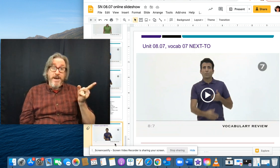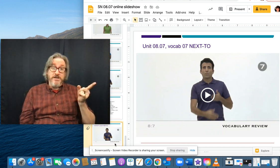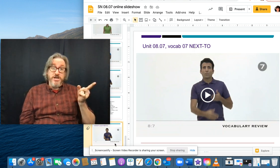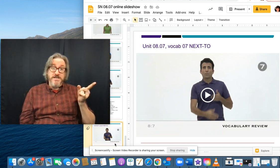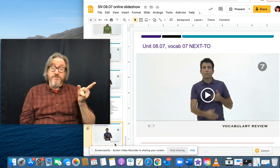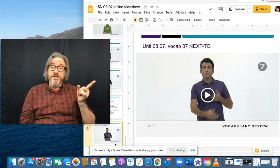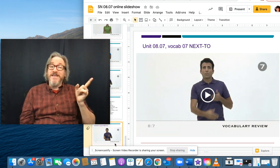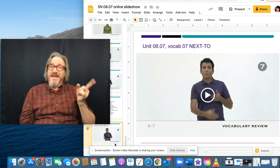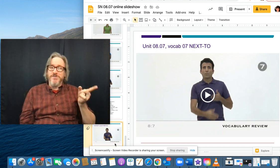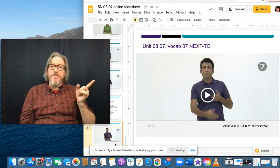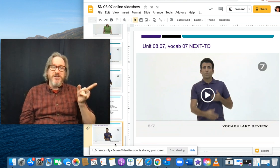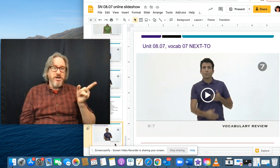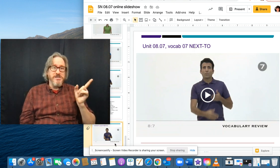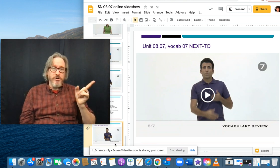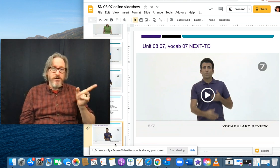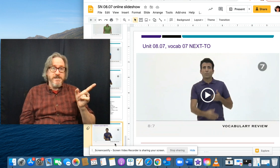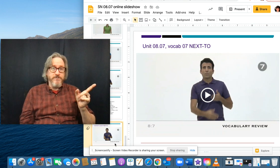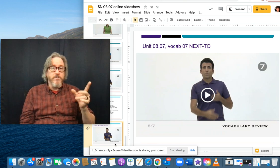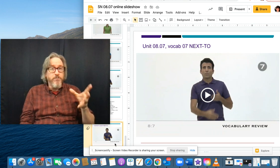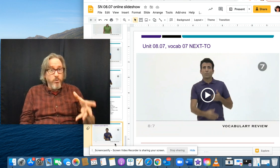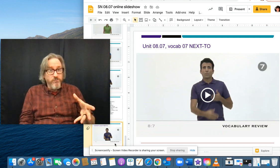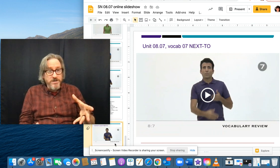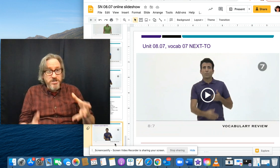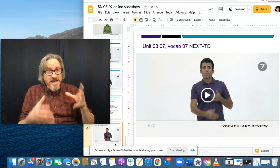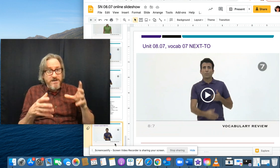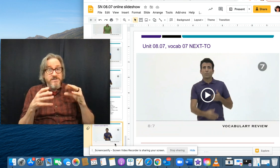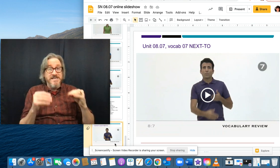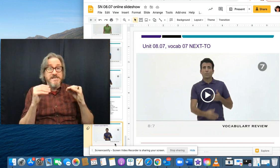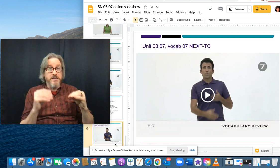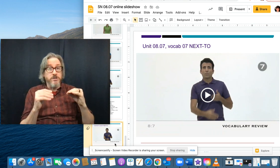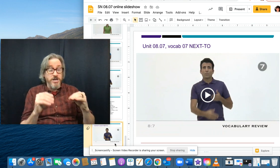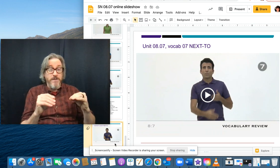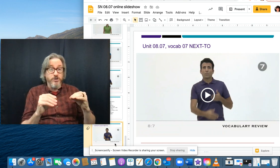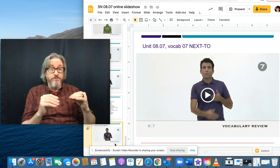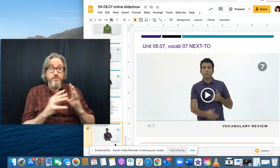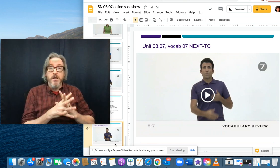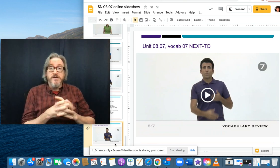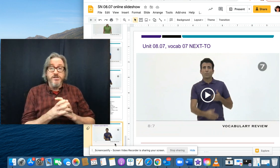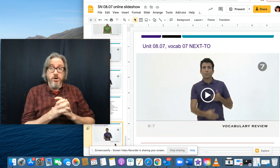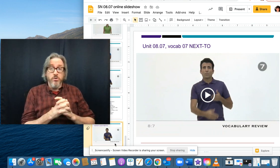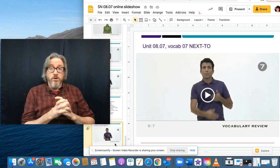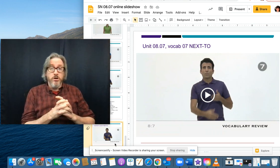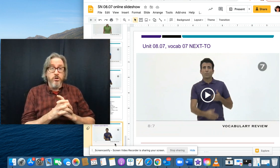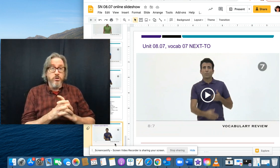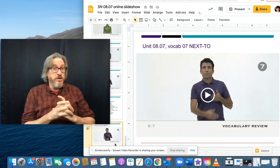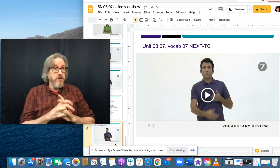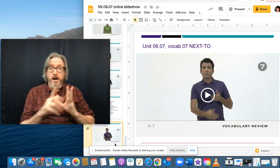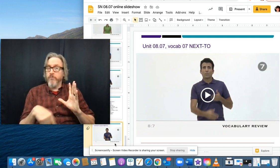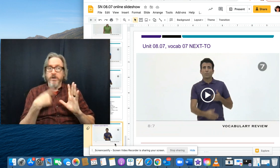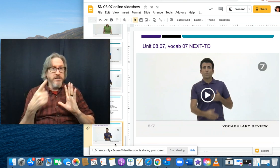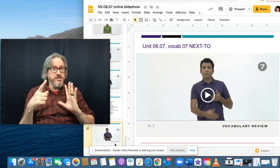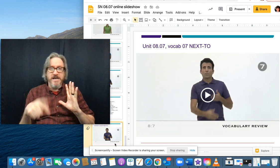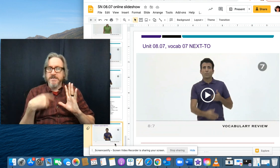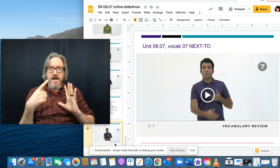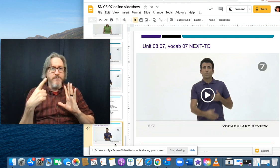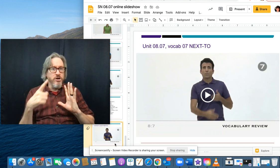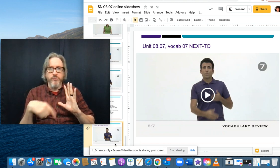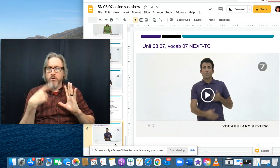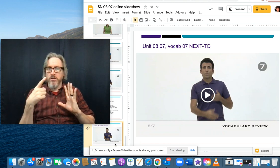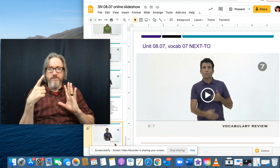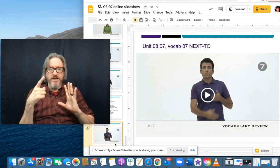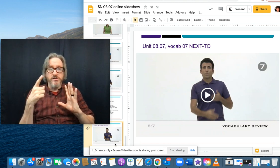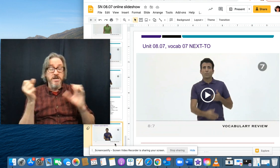I think a package got delivered, and that's why my dog is going crazy. But we've reached the end of this little chapter, so really just take the